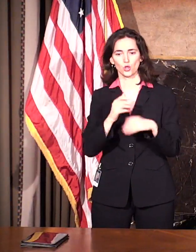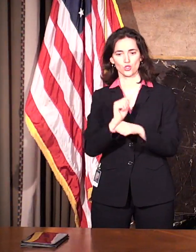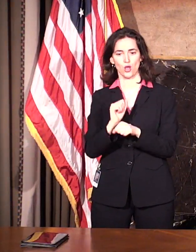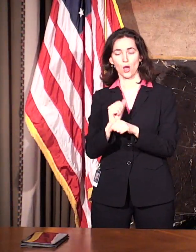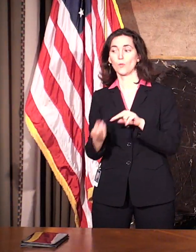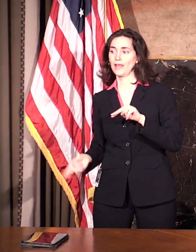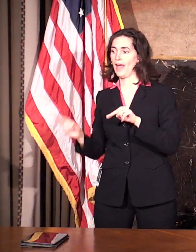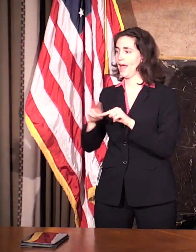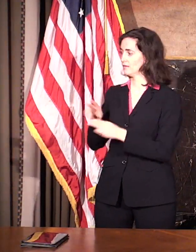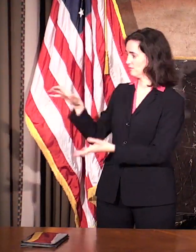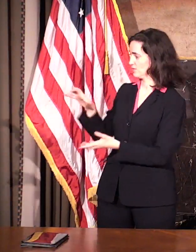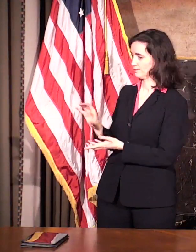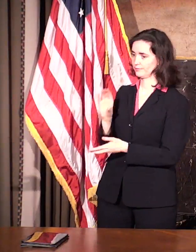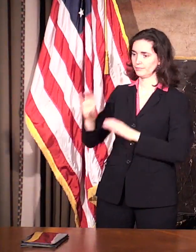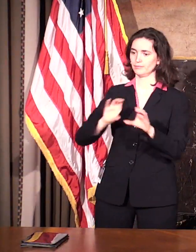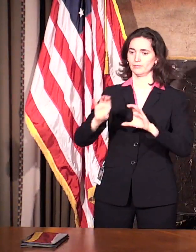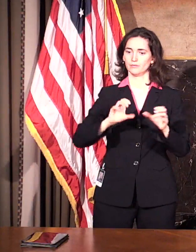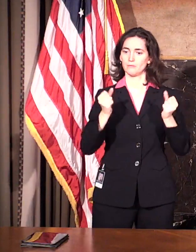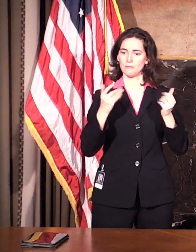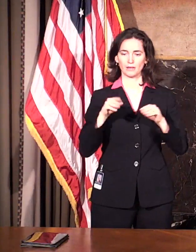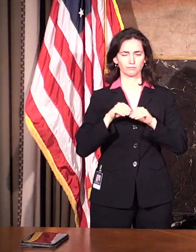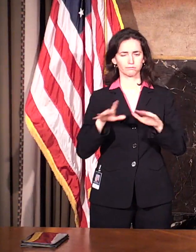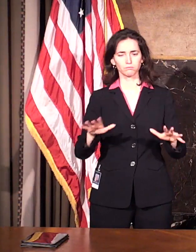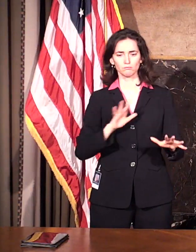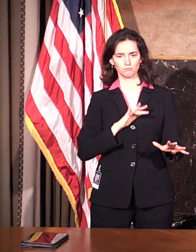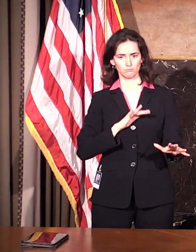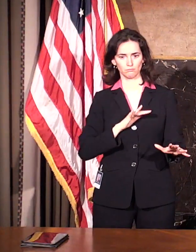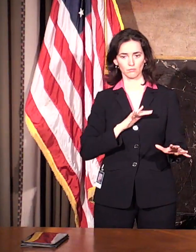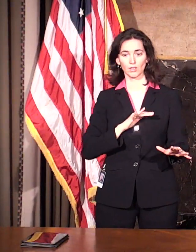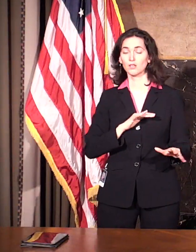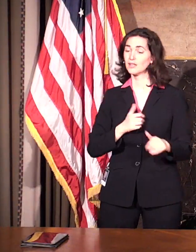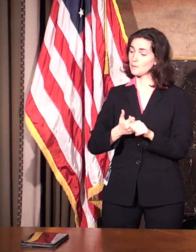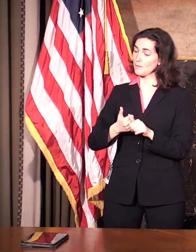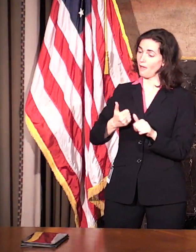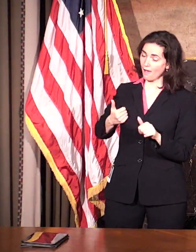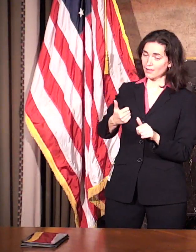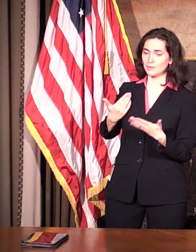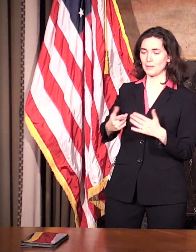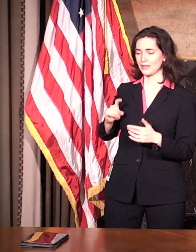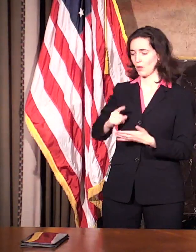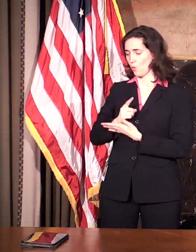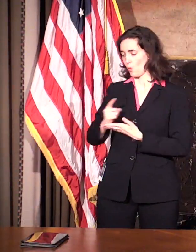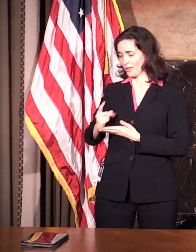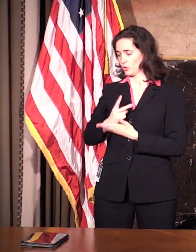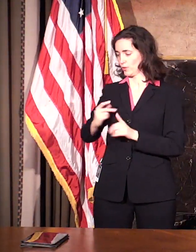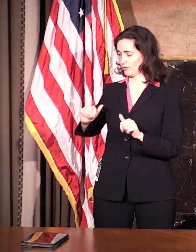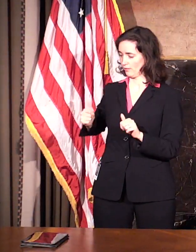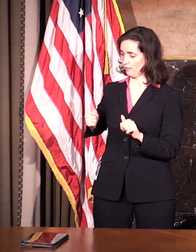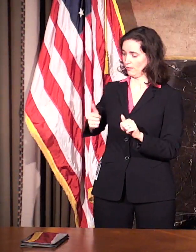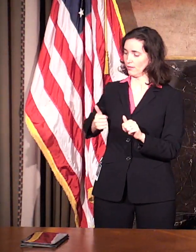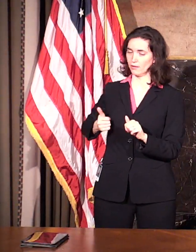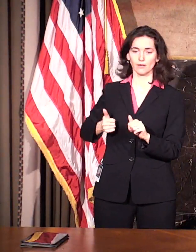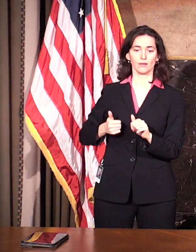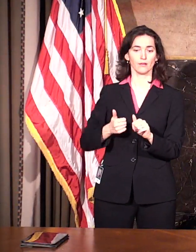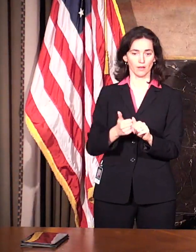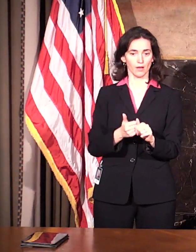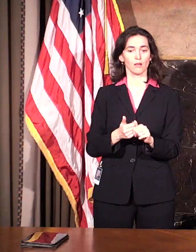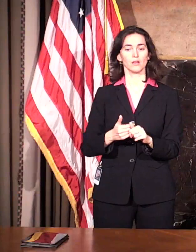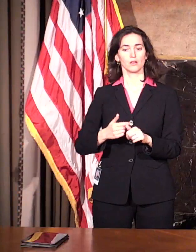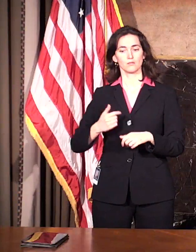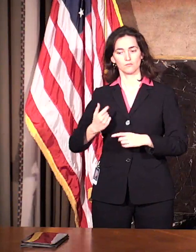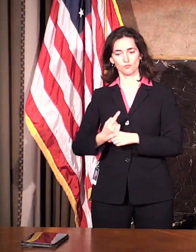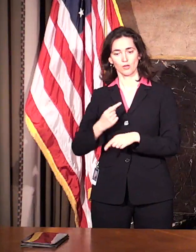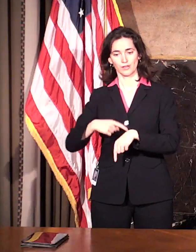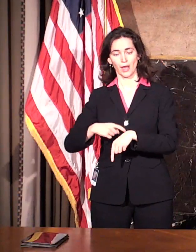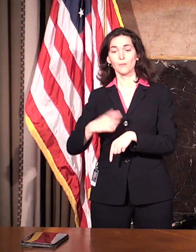volume, essentially make up for lost time. It might take a week or two to get back to the rate as they build up, because they're